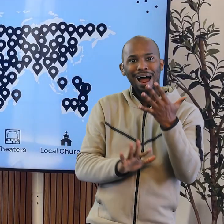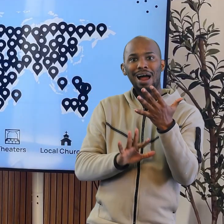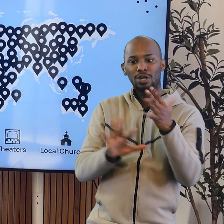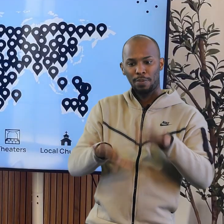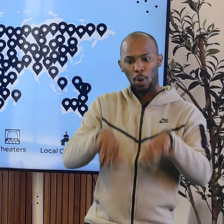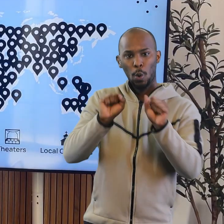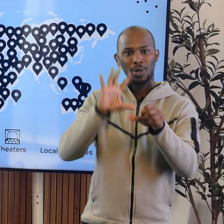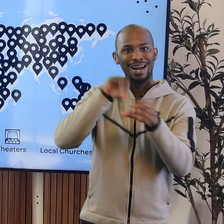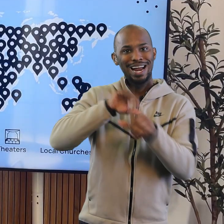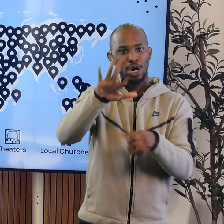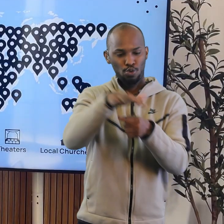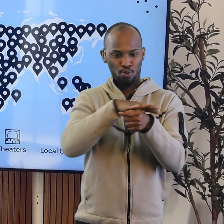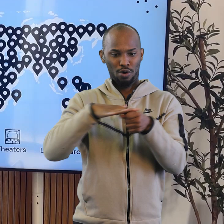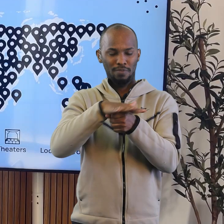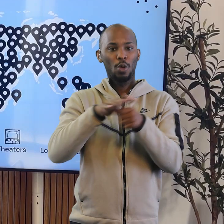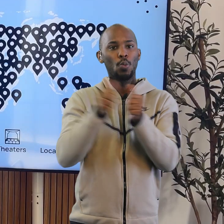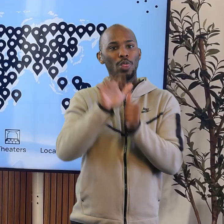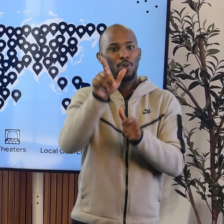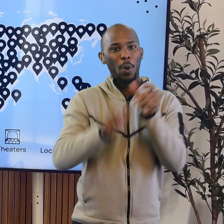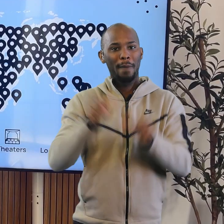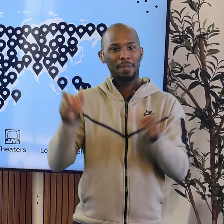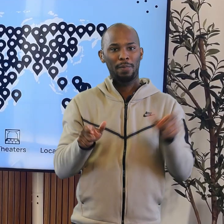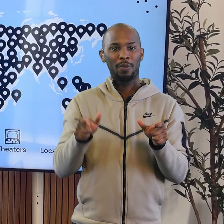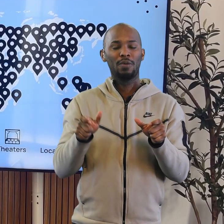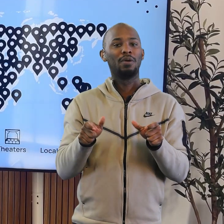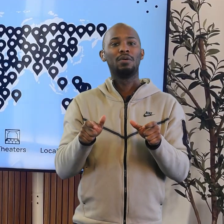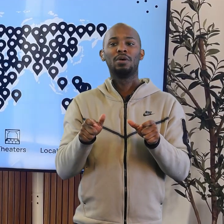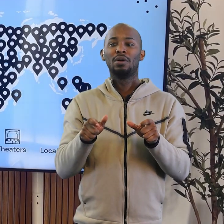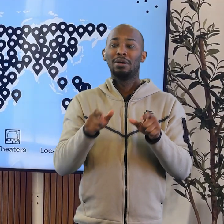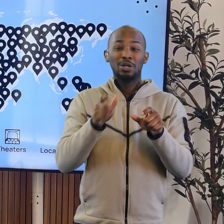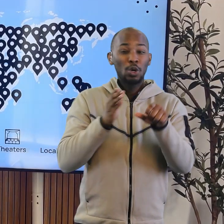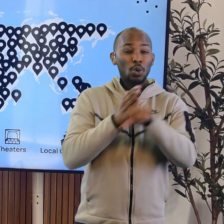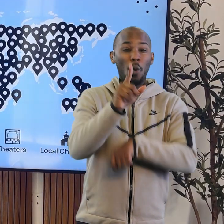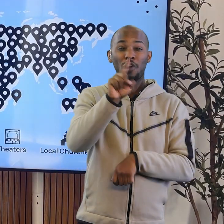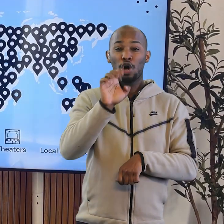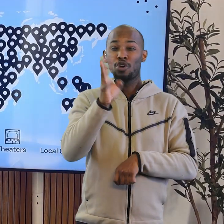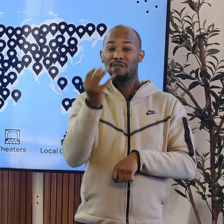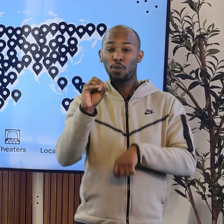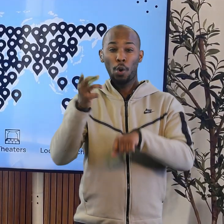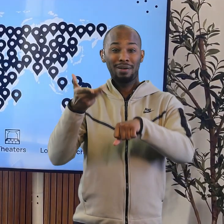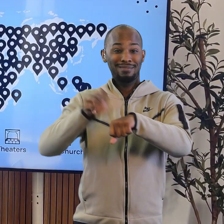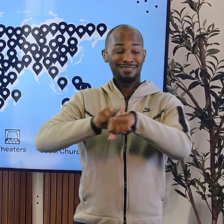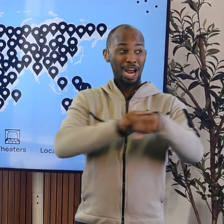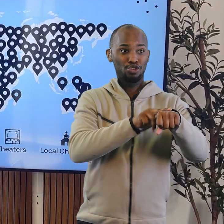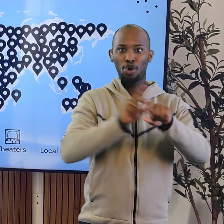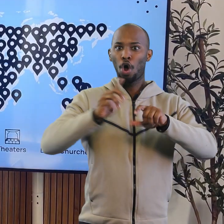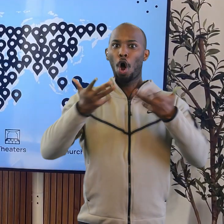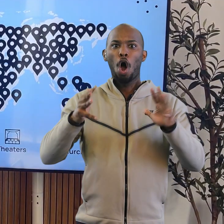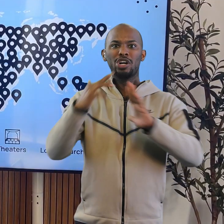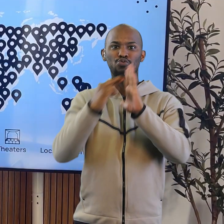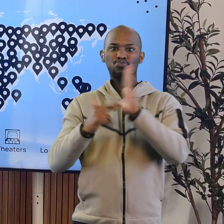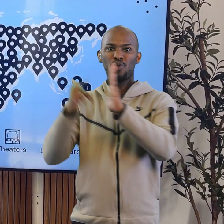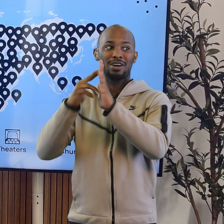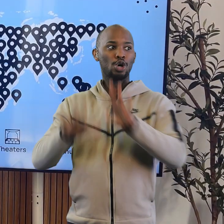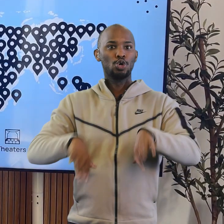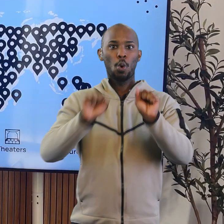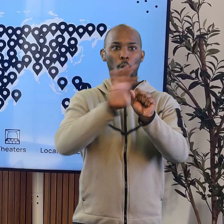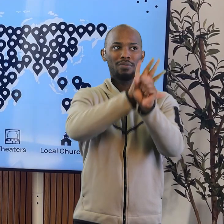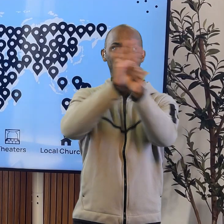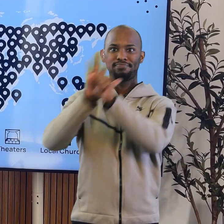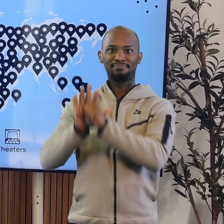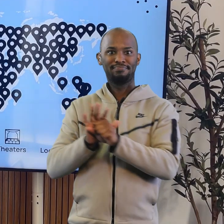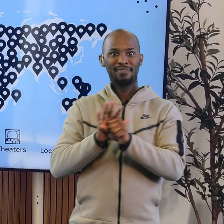hosted in your place with your people. People in over 140 nations have already registered to host a Gather group in